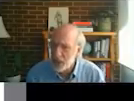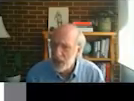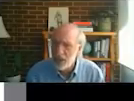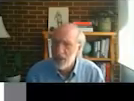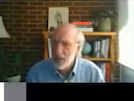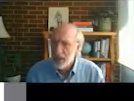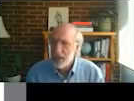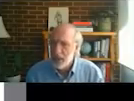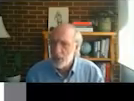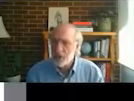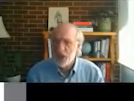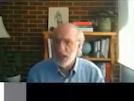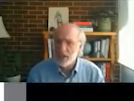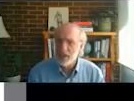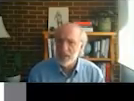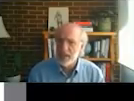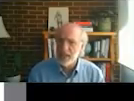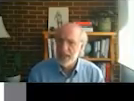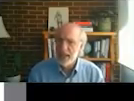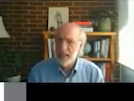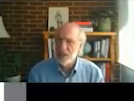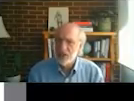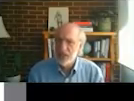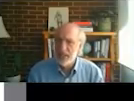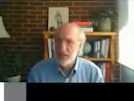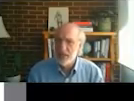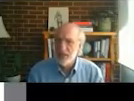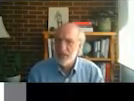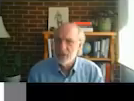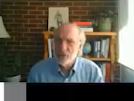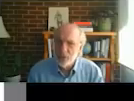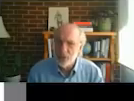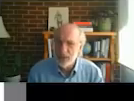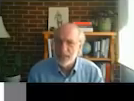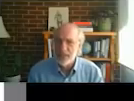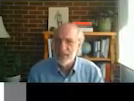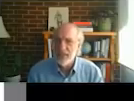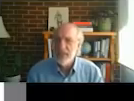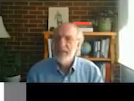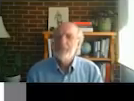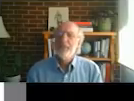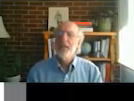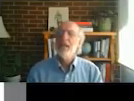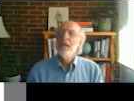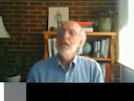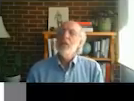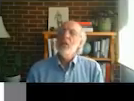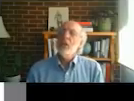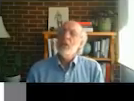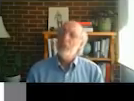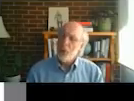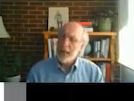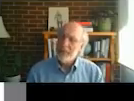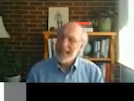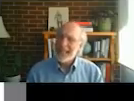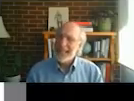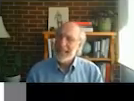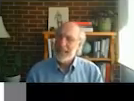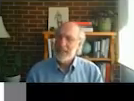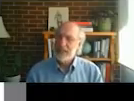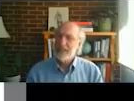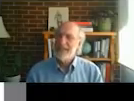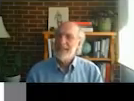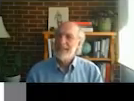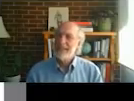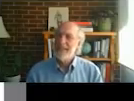might help a child at that age say it correctly. The point I'm getting